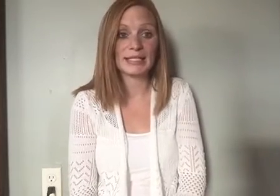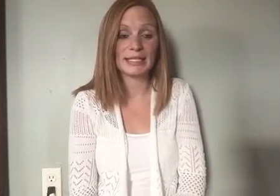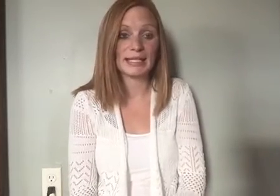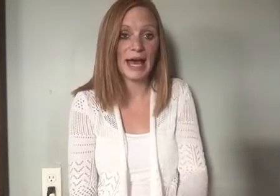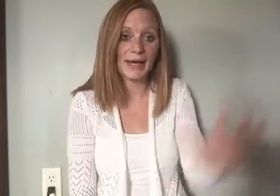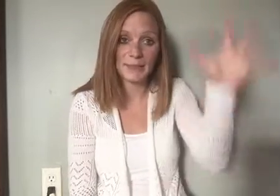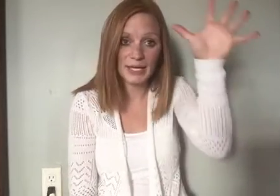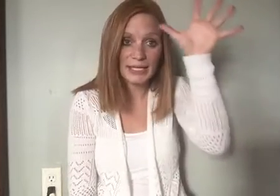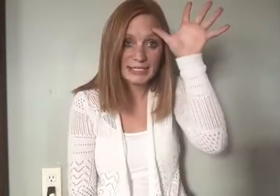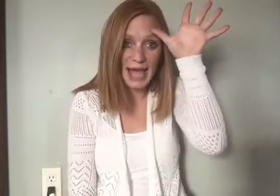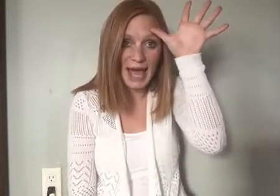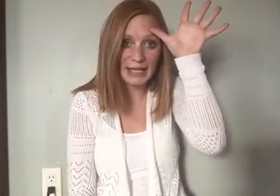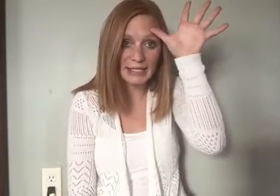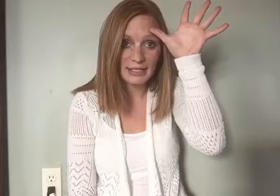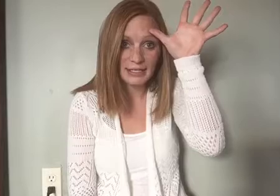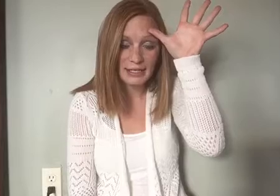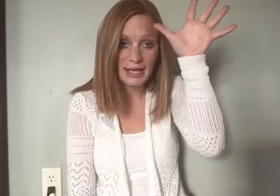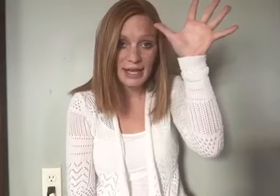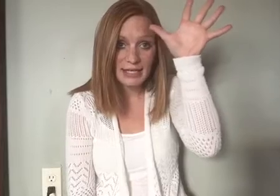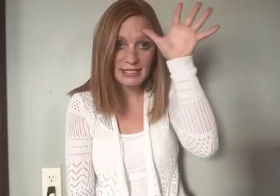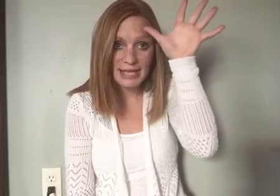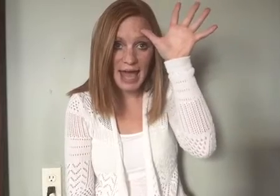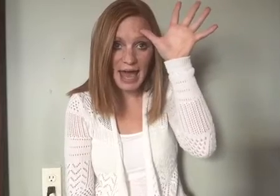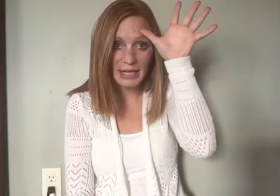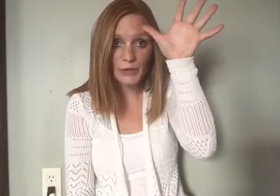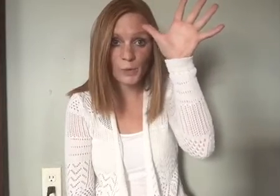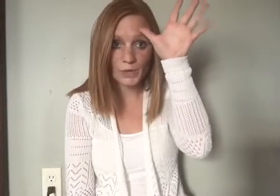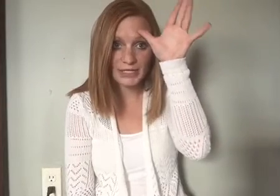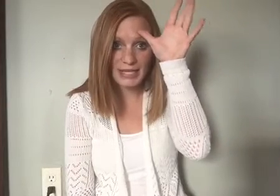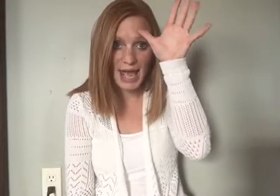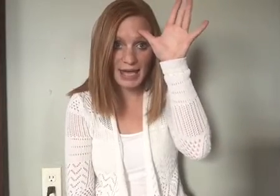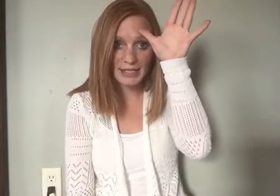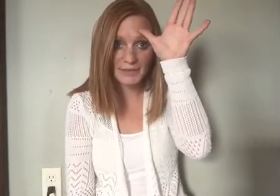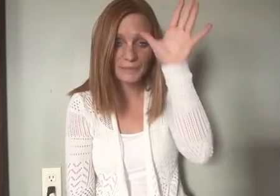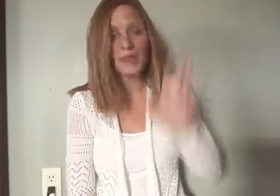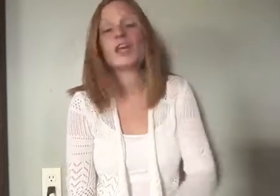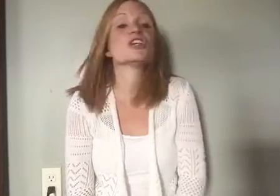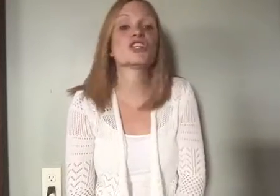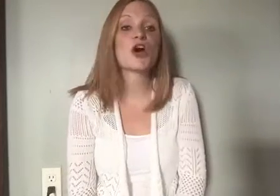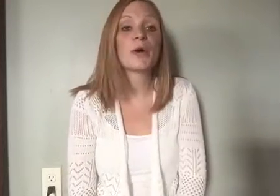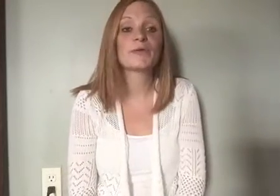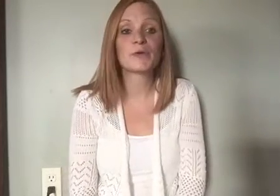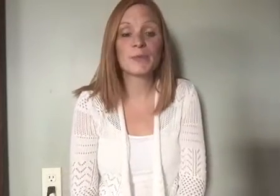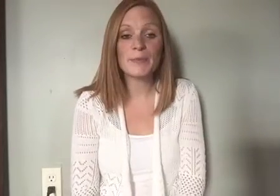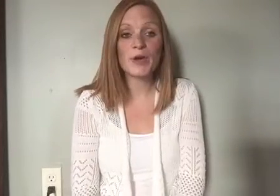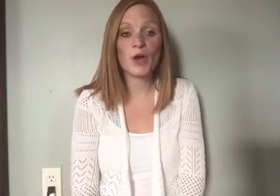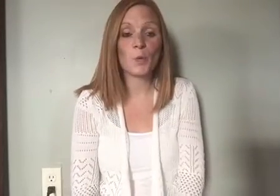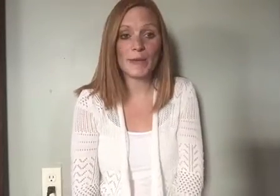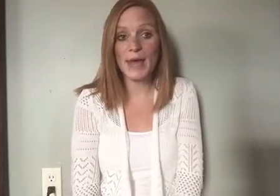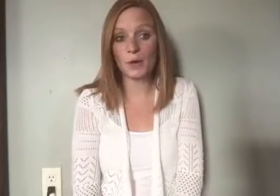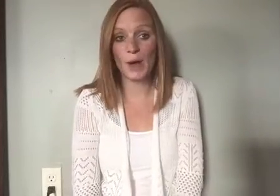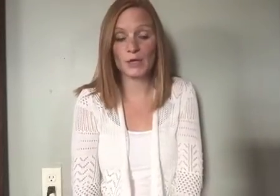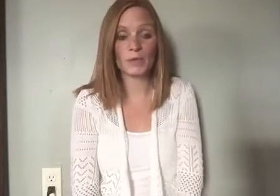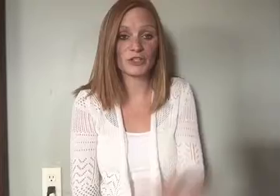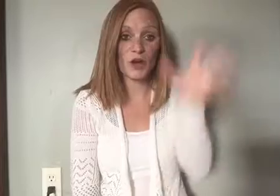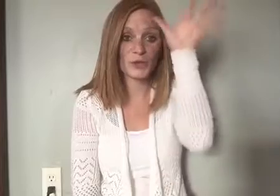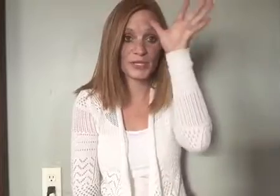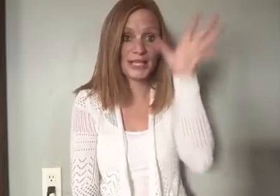see dad, dad, or dad. So if you remember way back when I taught you the sign